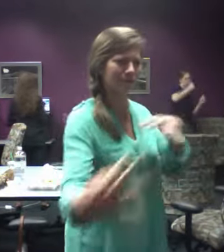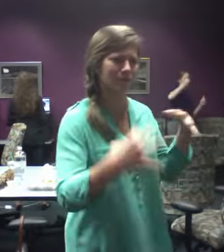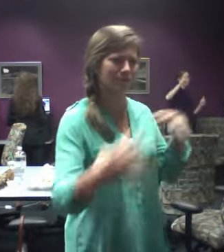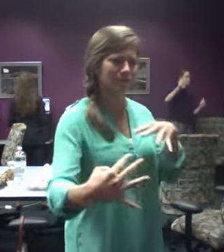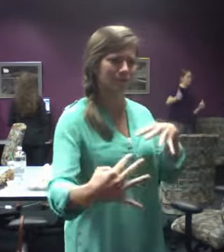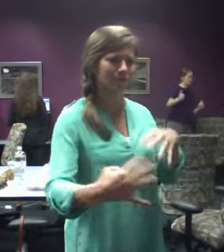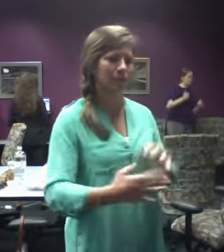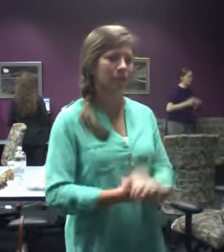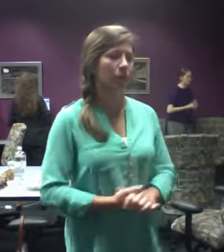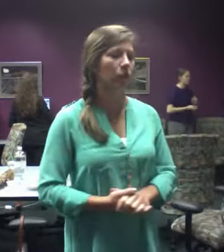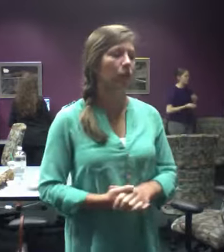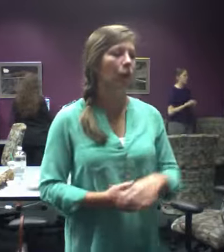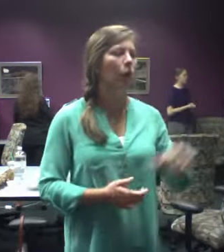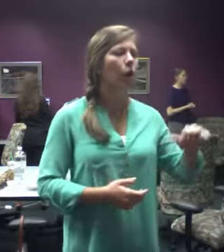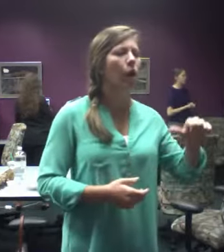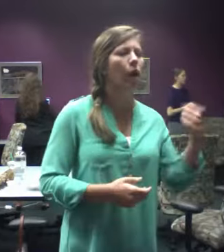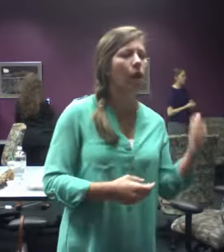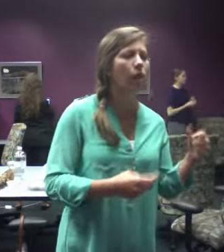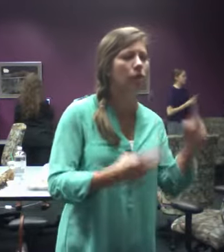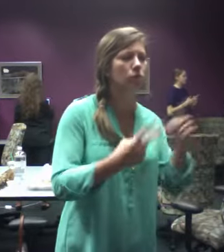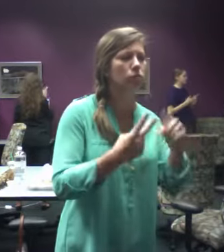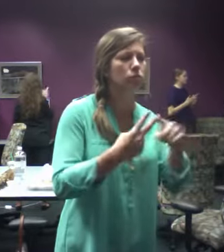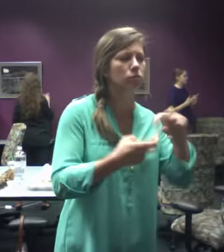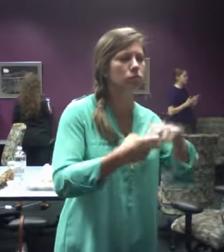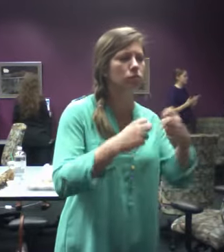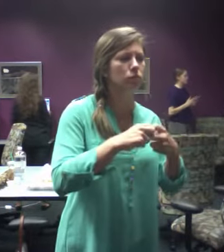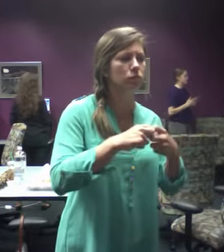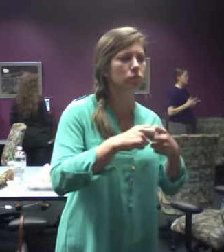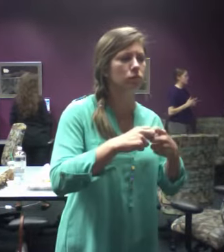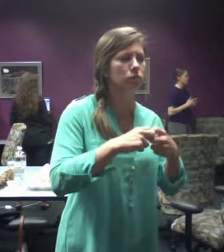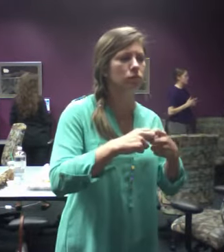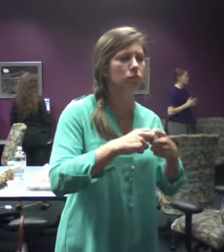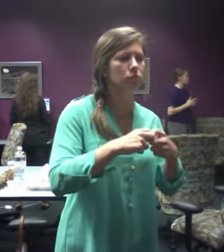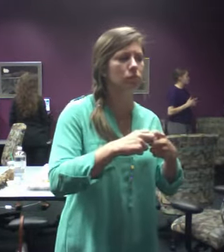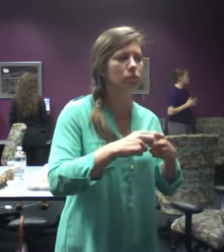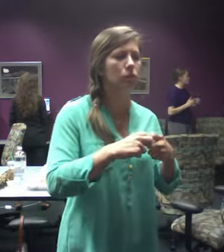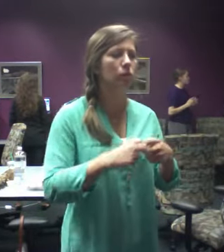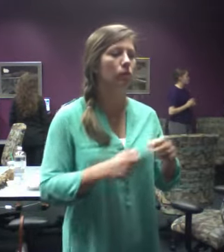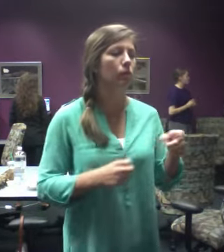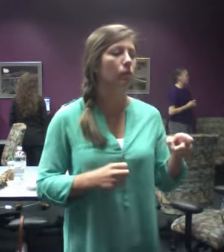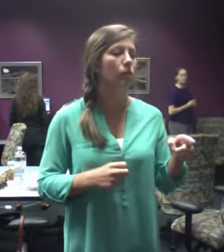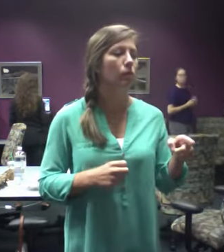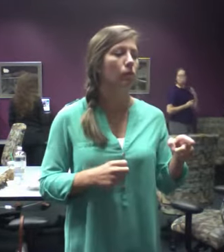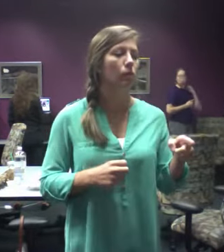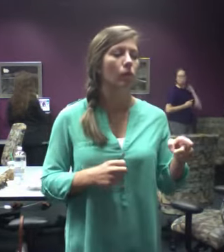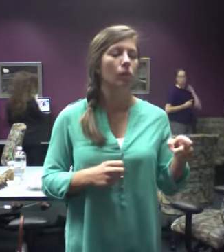Okay, that would be distance. Chris? Being sure that people knew how